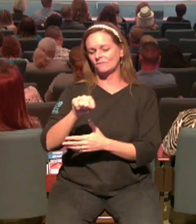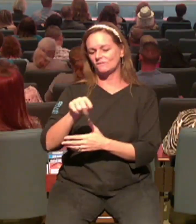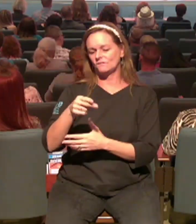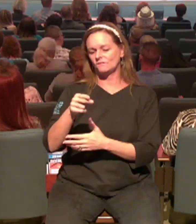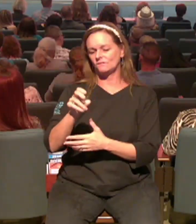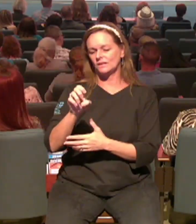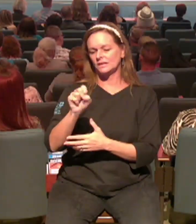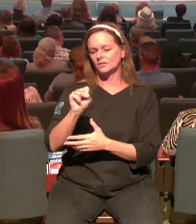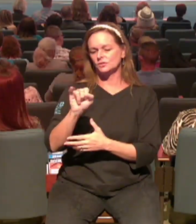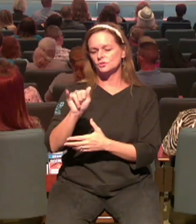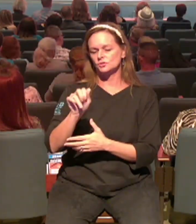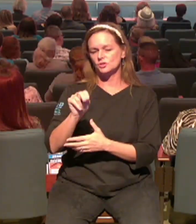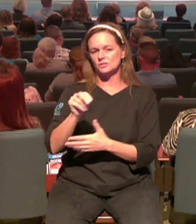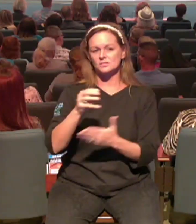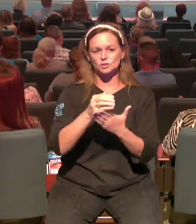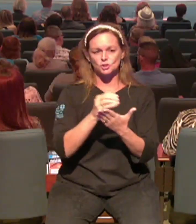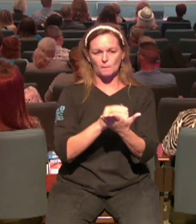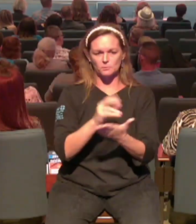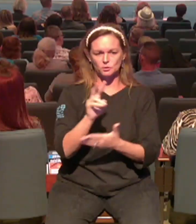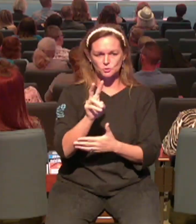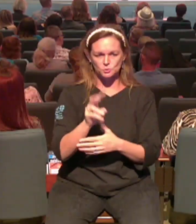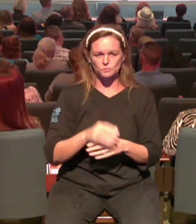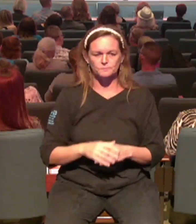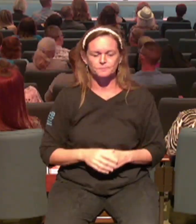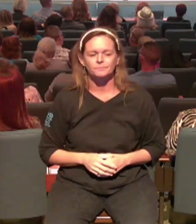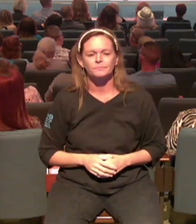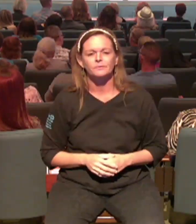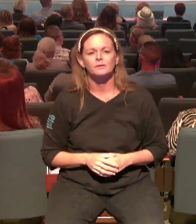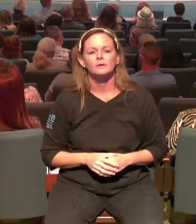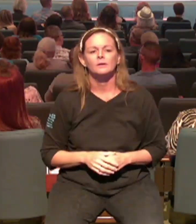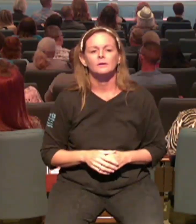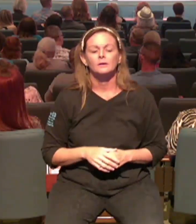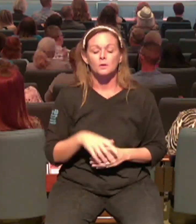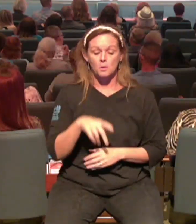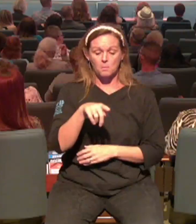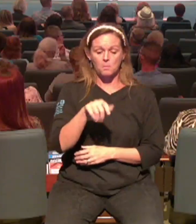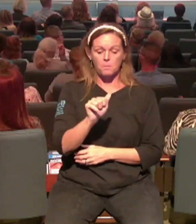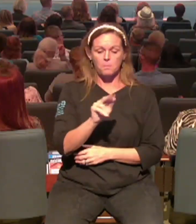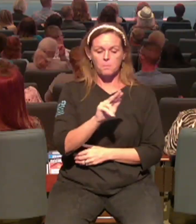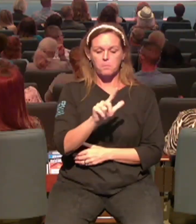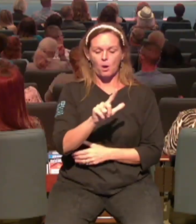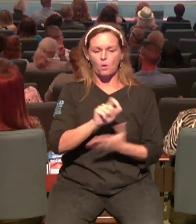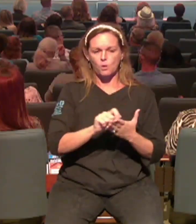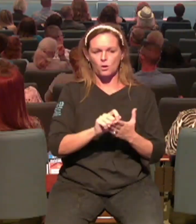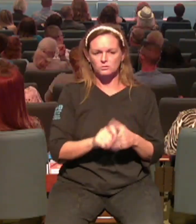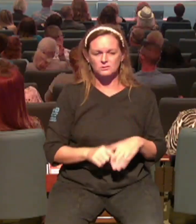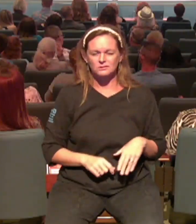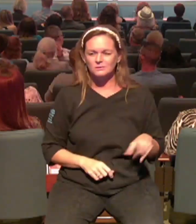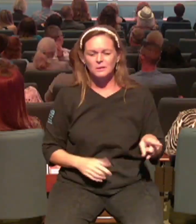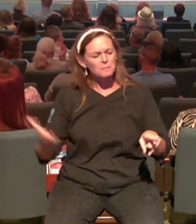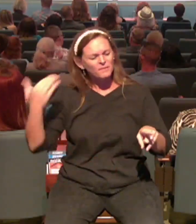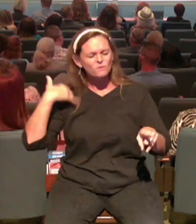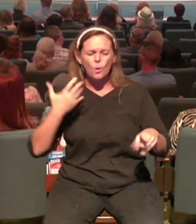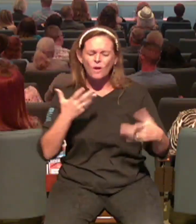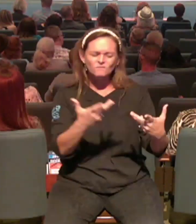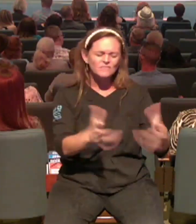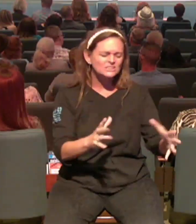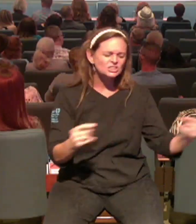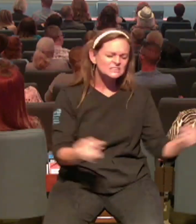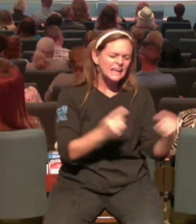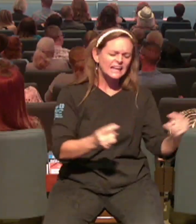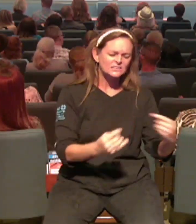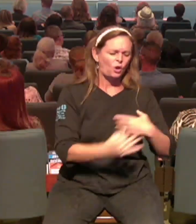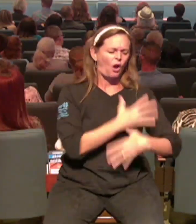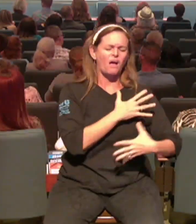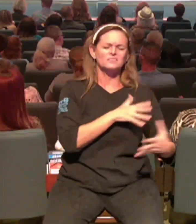says. Paul was writing this to the church at Ephesus, and he said, you were once dead because of your failures and your sins. You followed